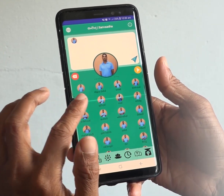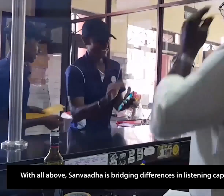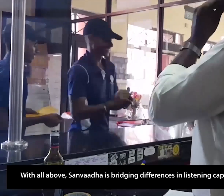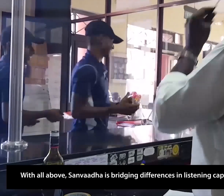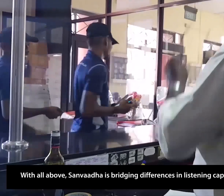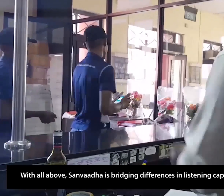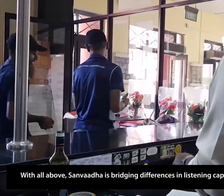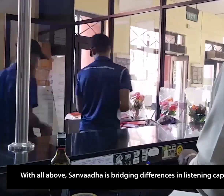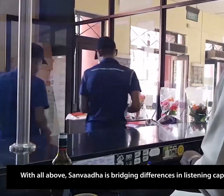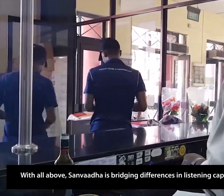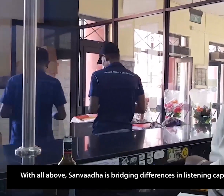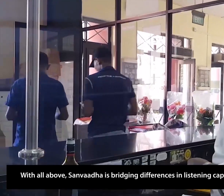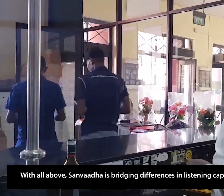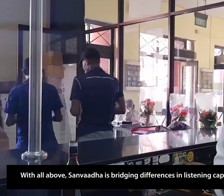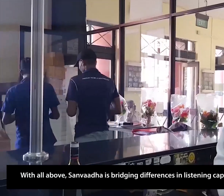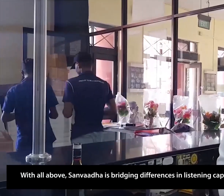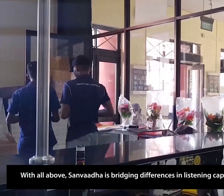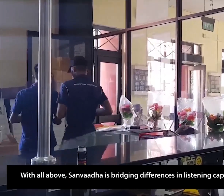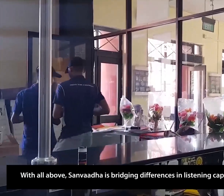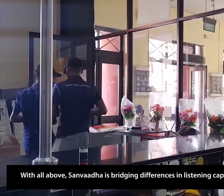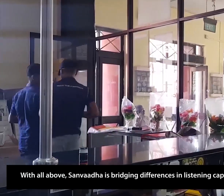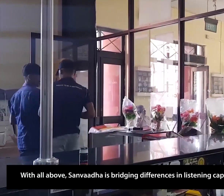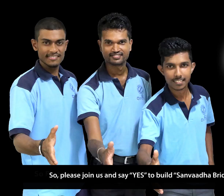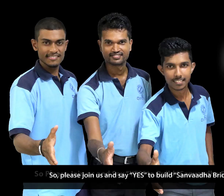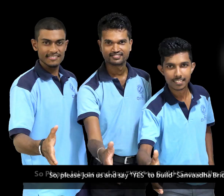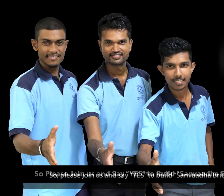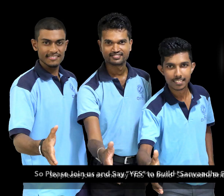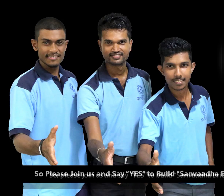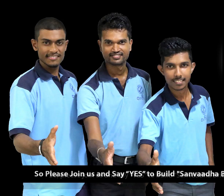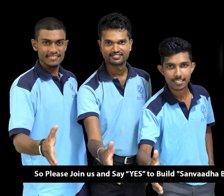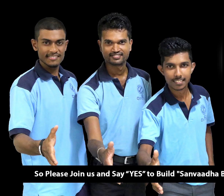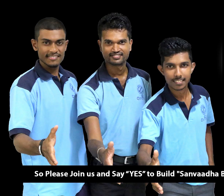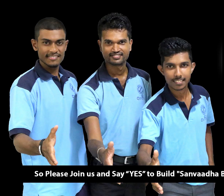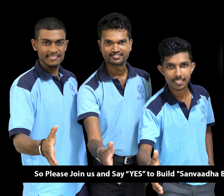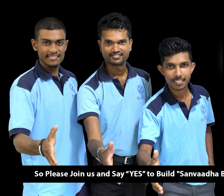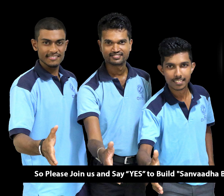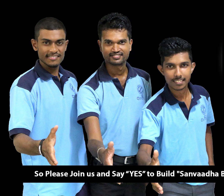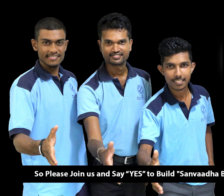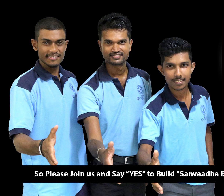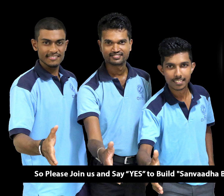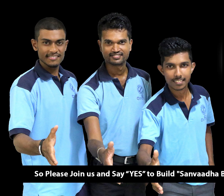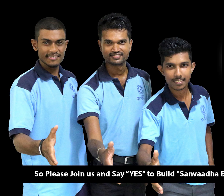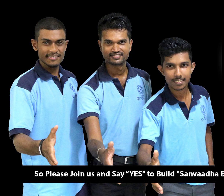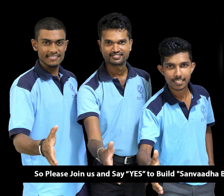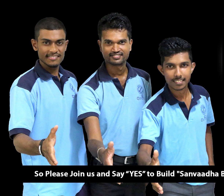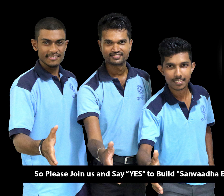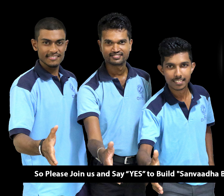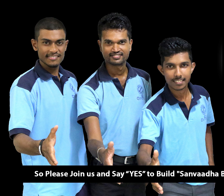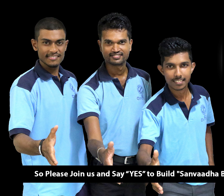And respond promptly through effective communication. So please join us and say yes to building the Sangwadha bridge